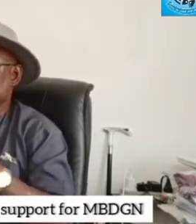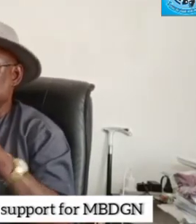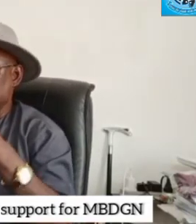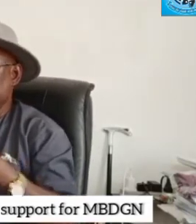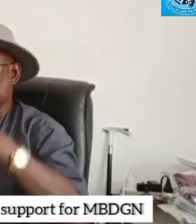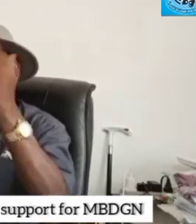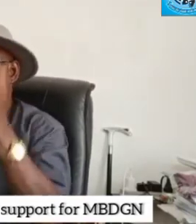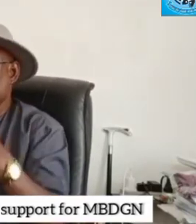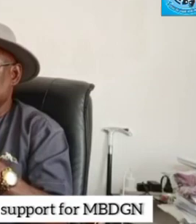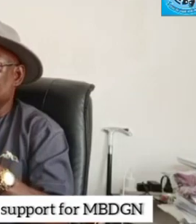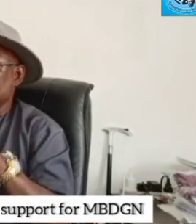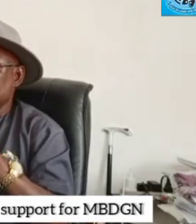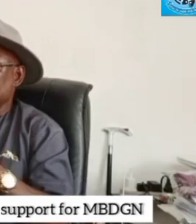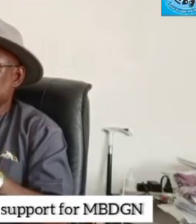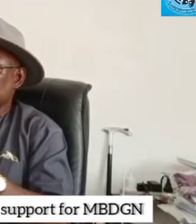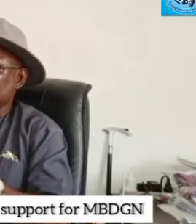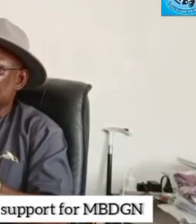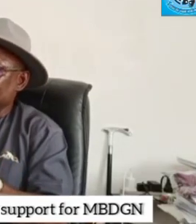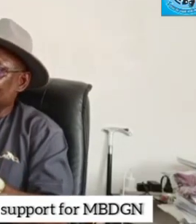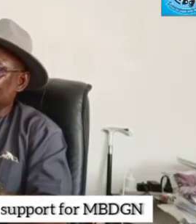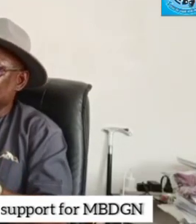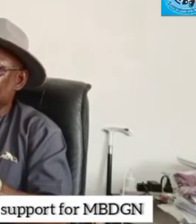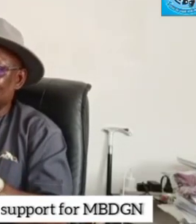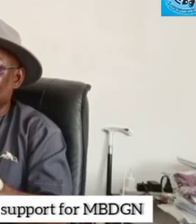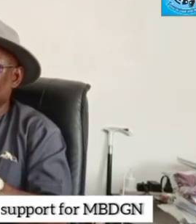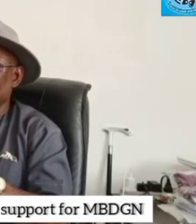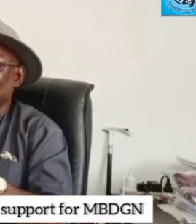Anything that we know it, but anyway, do that.